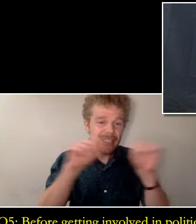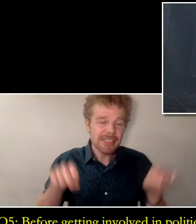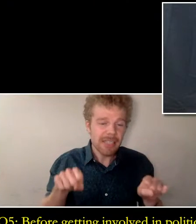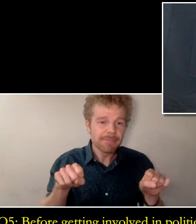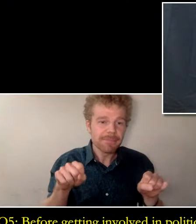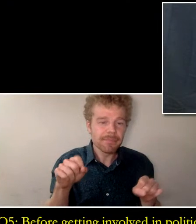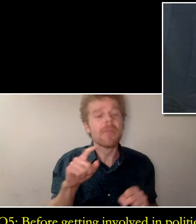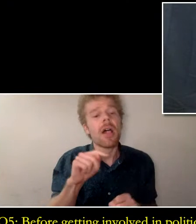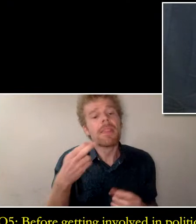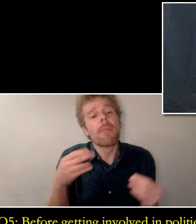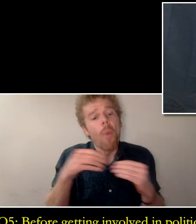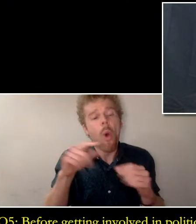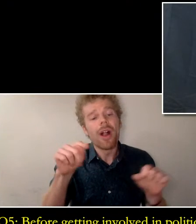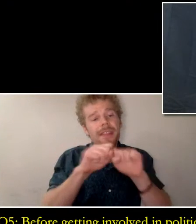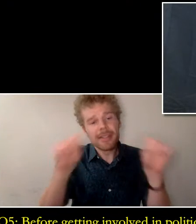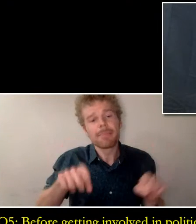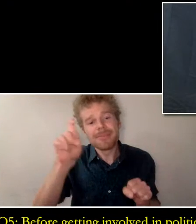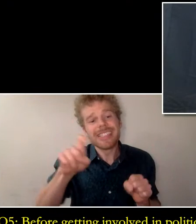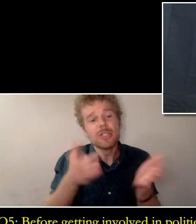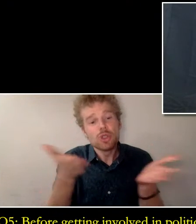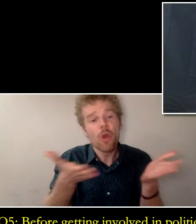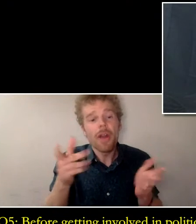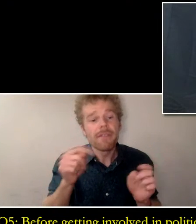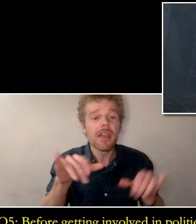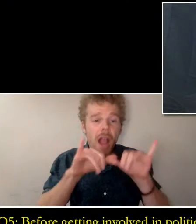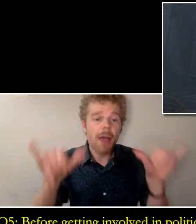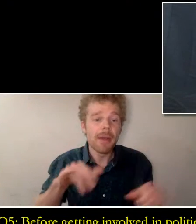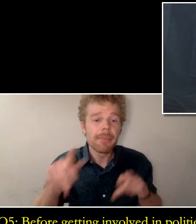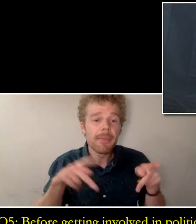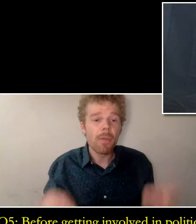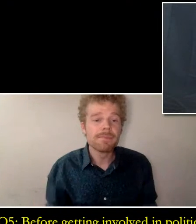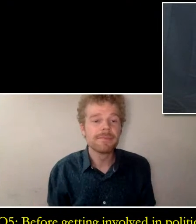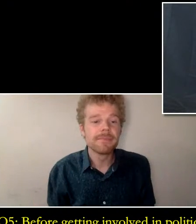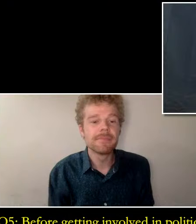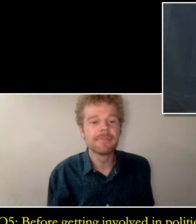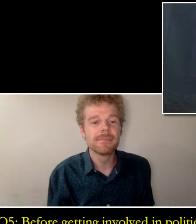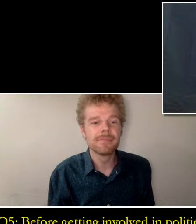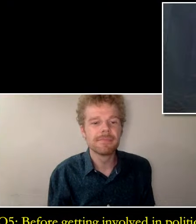system is accessible for everyone,